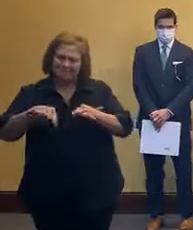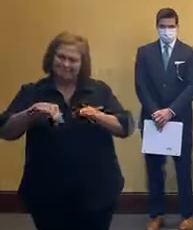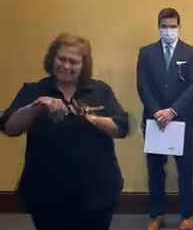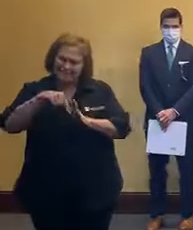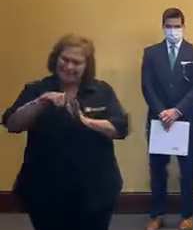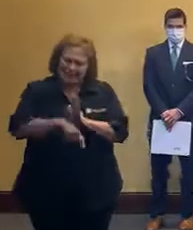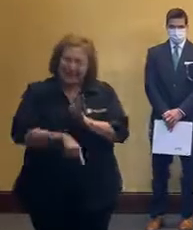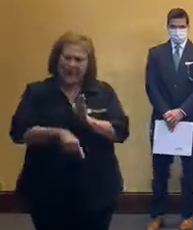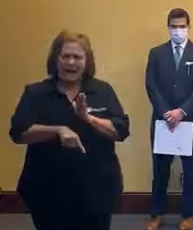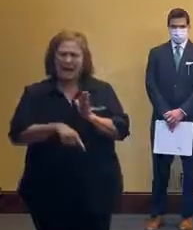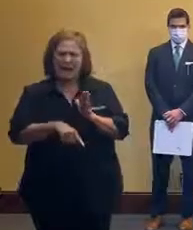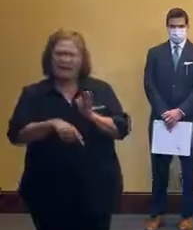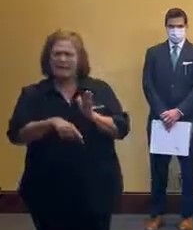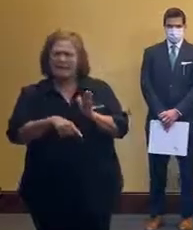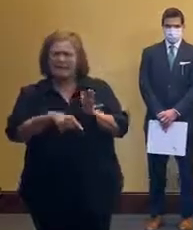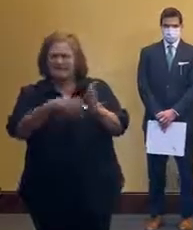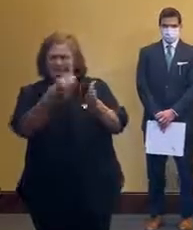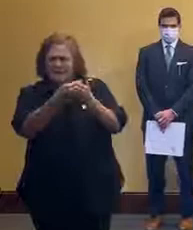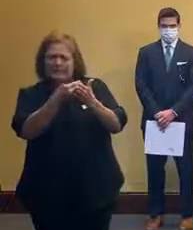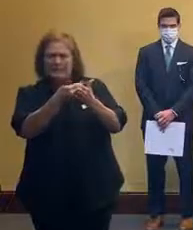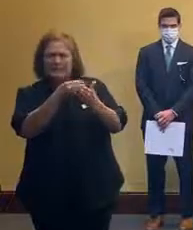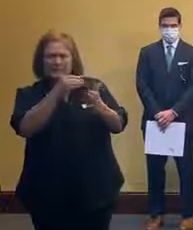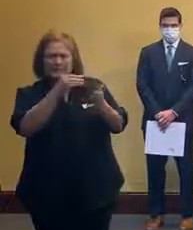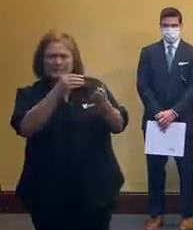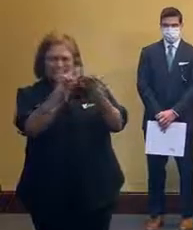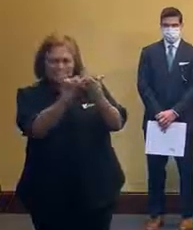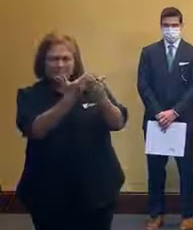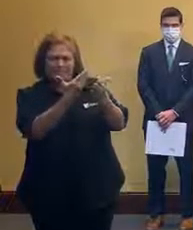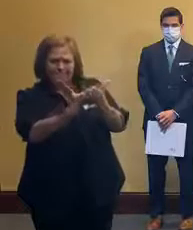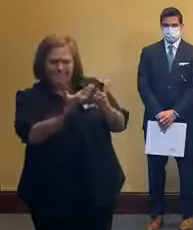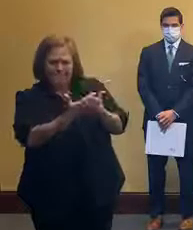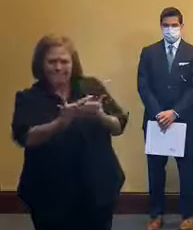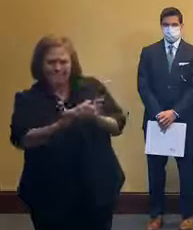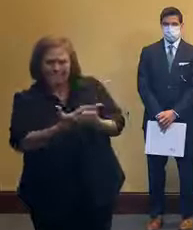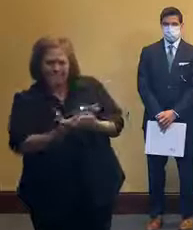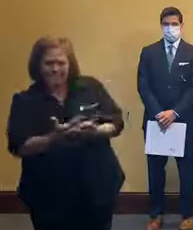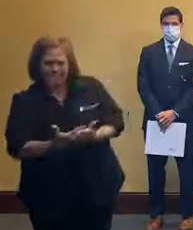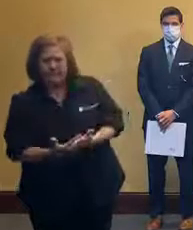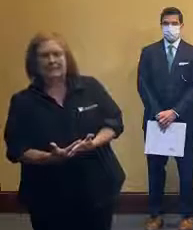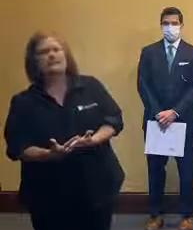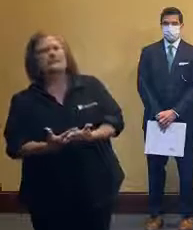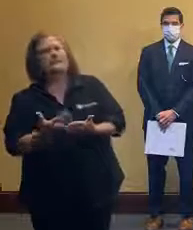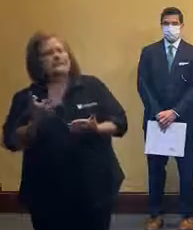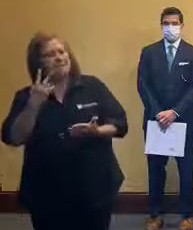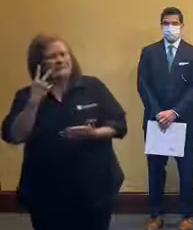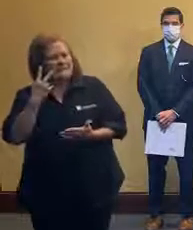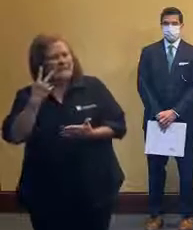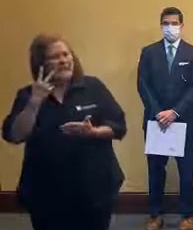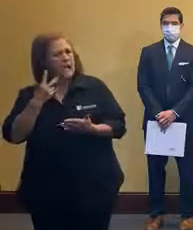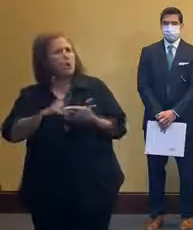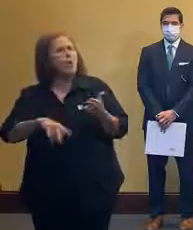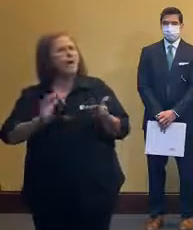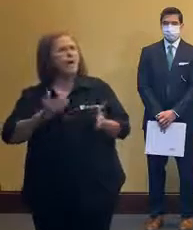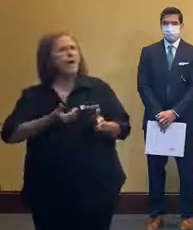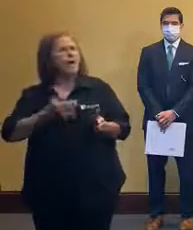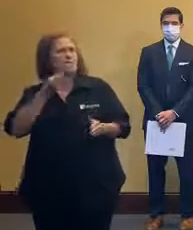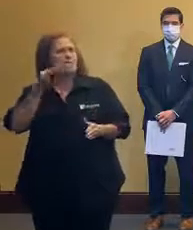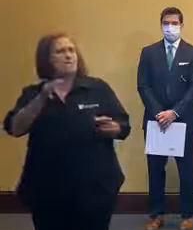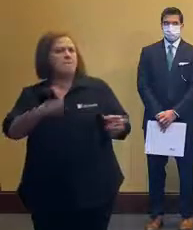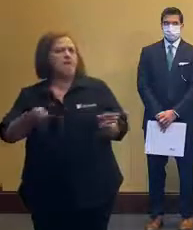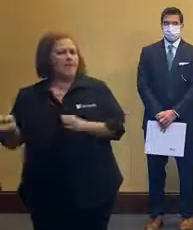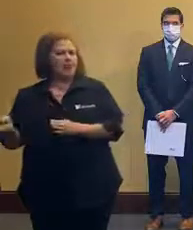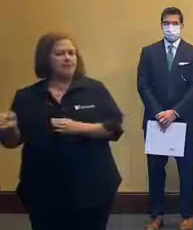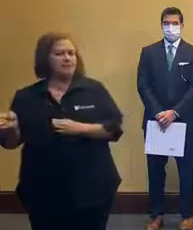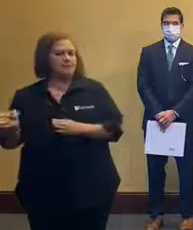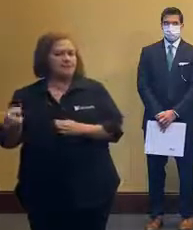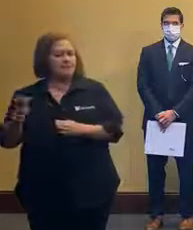again, waiting to do our due diligence, combing through the data, and letting us truly guide where we will go and need